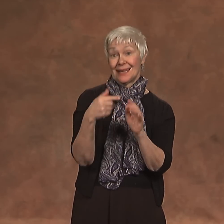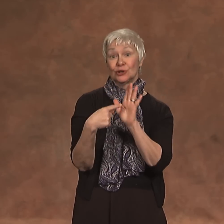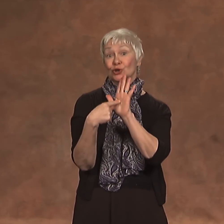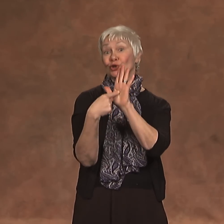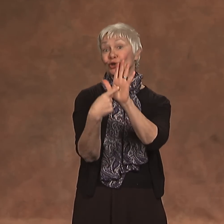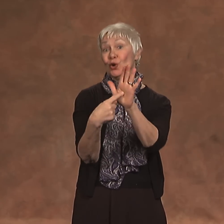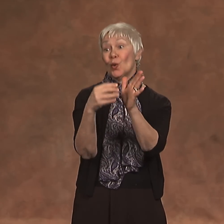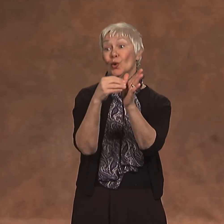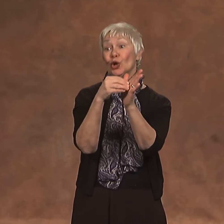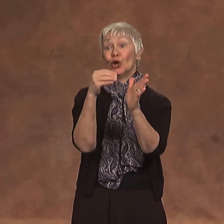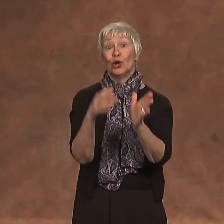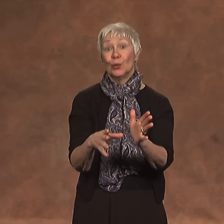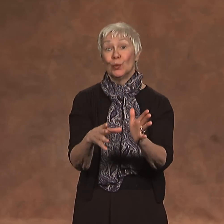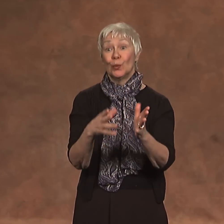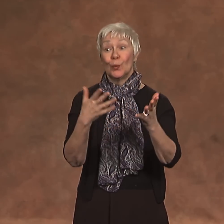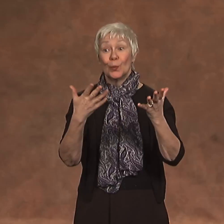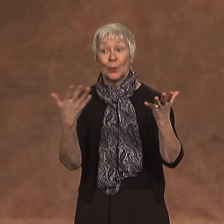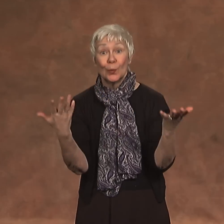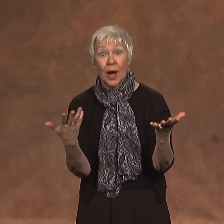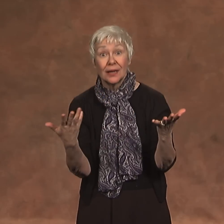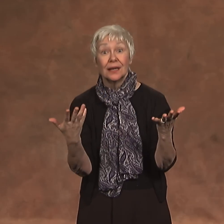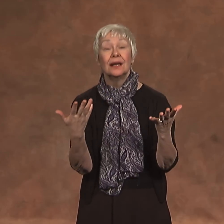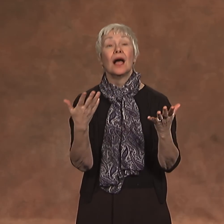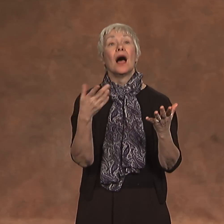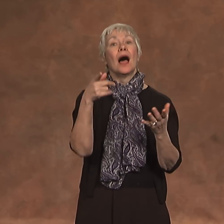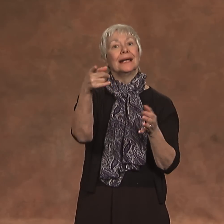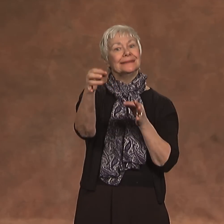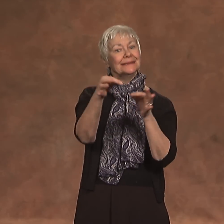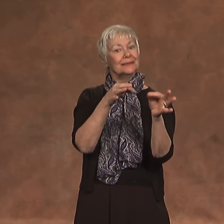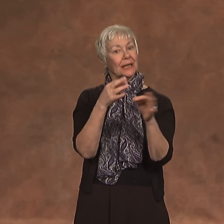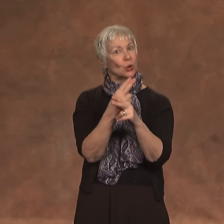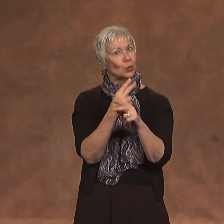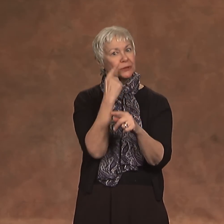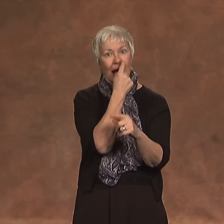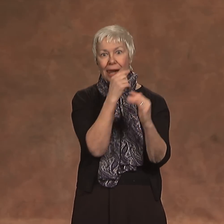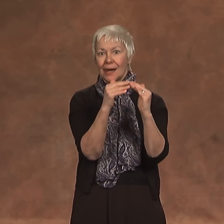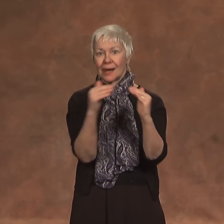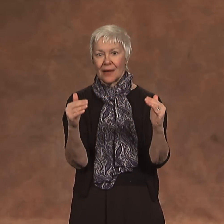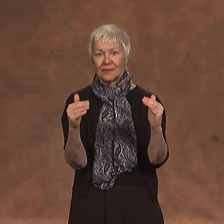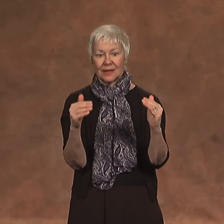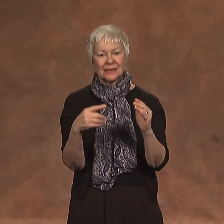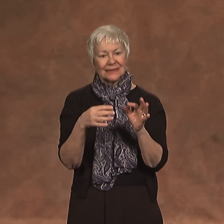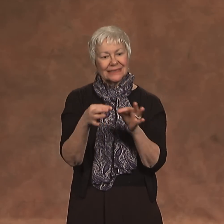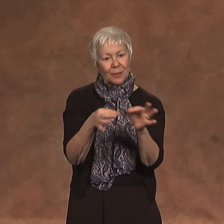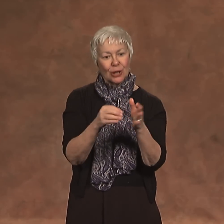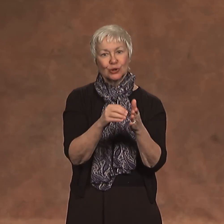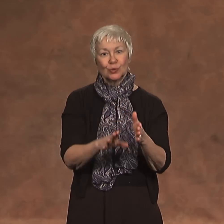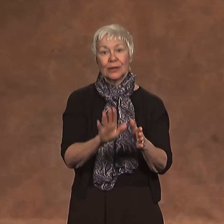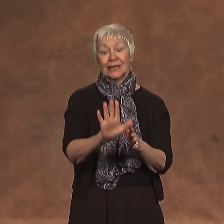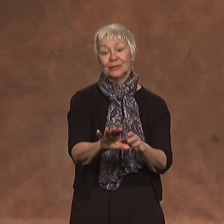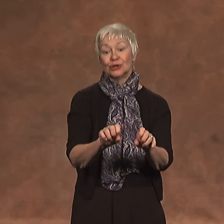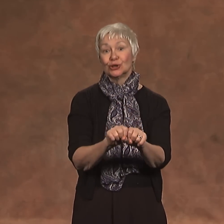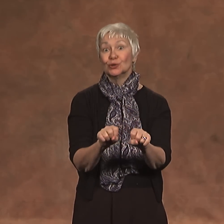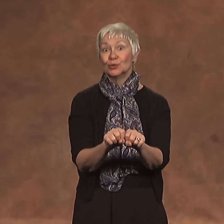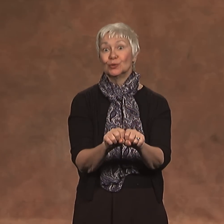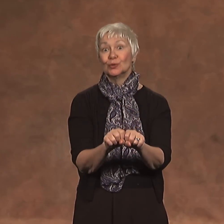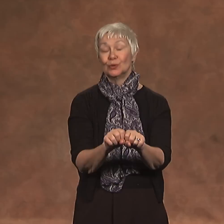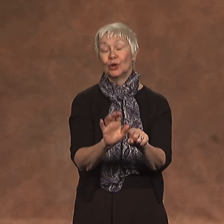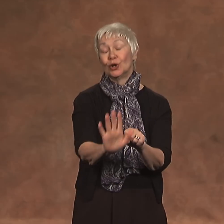here. In the next slide, you'll see that the teacher, using his eye gaze to ensure access, is explaining to a student